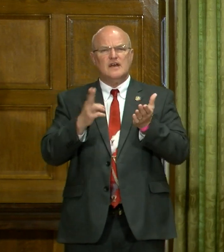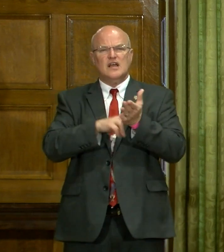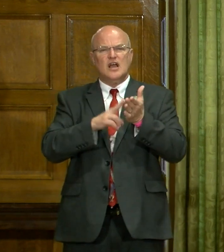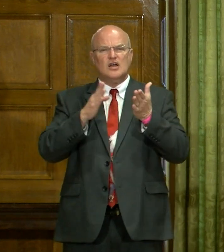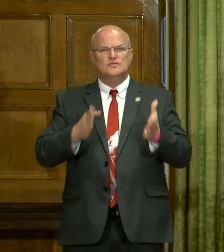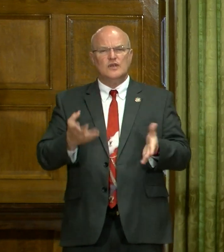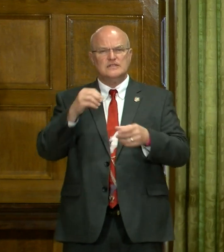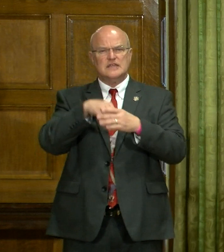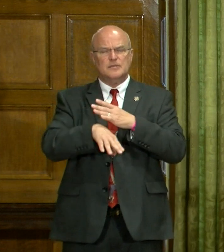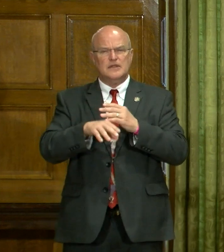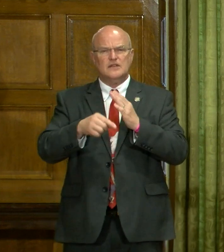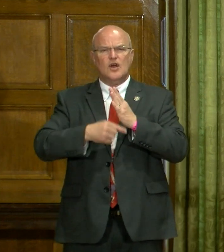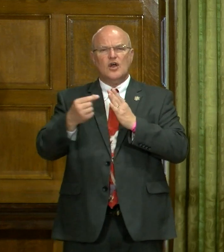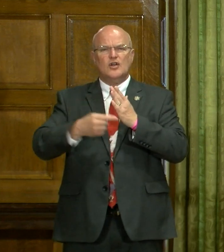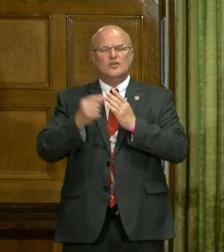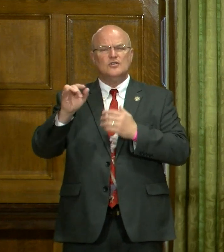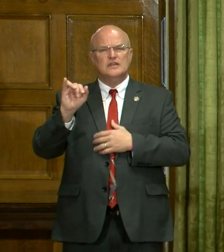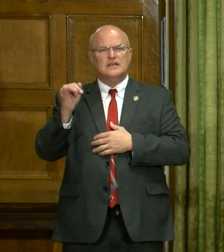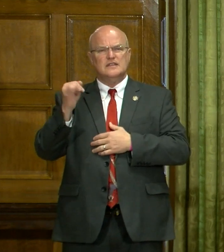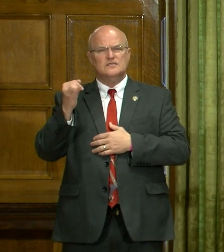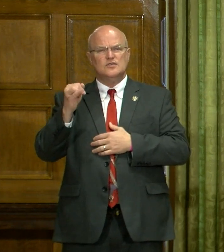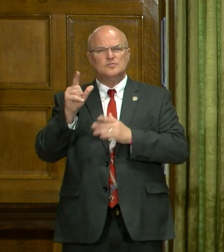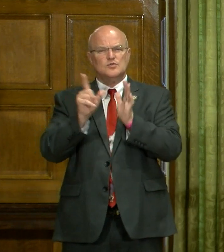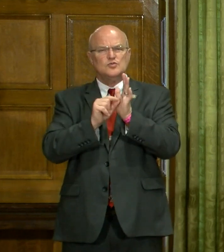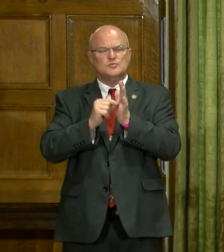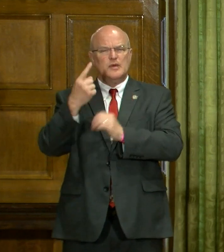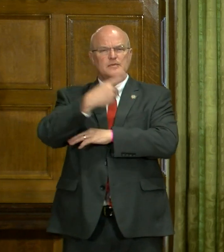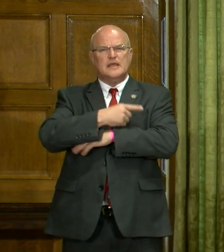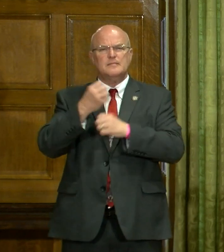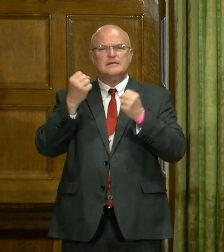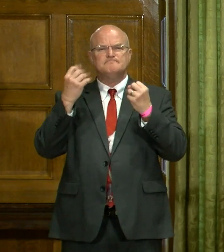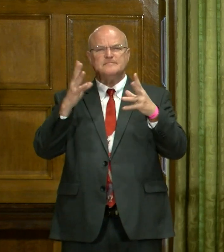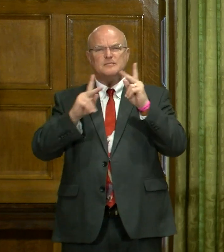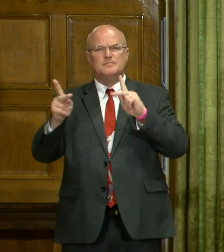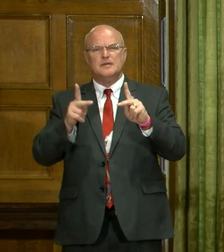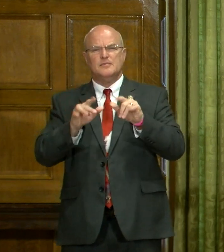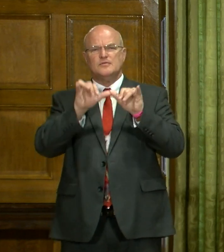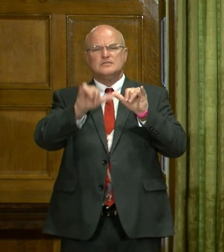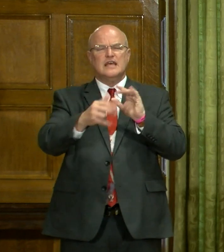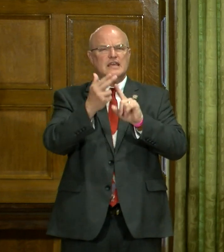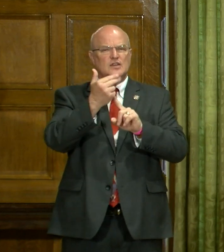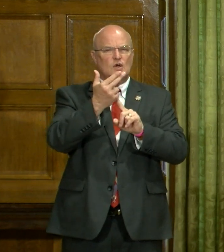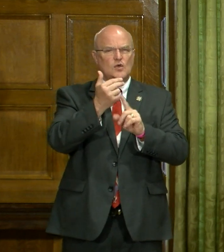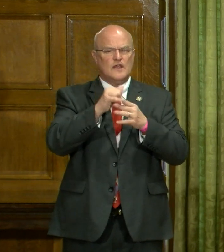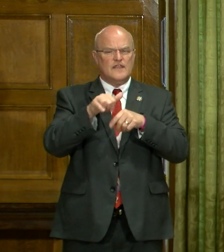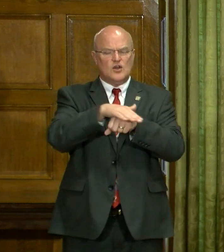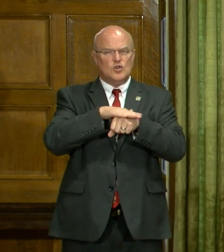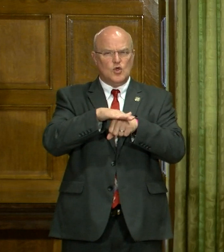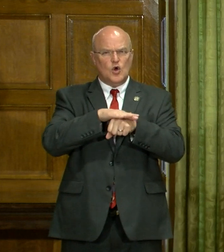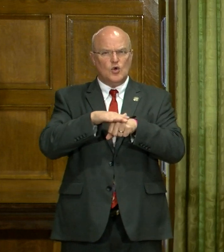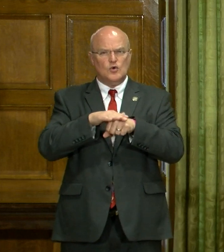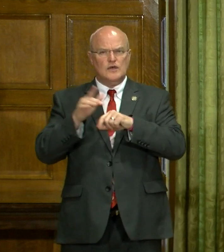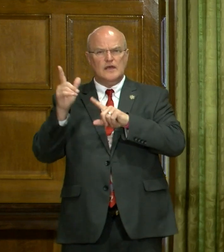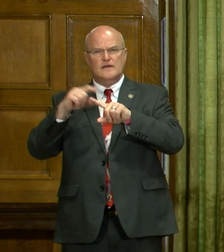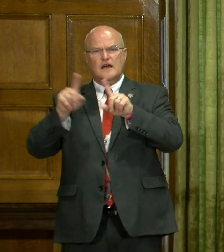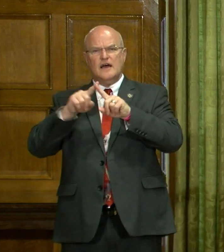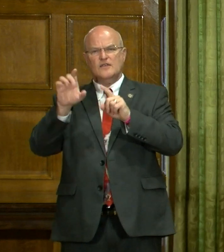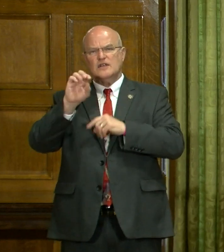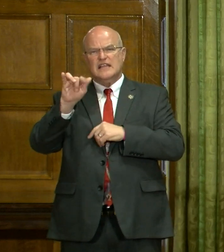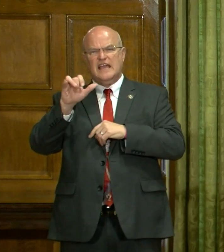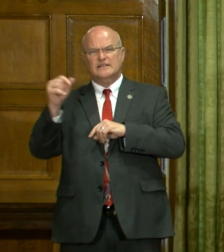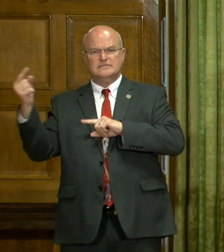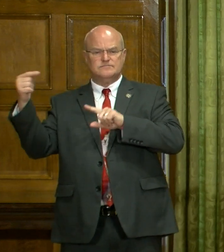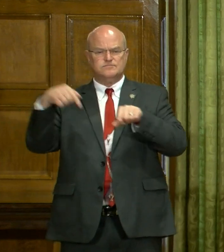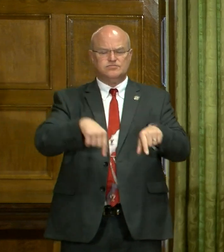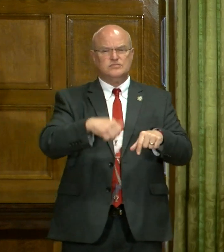come in there. There was an article in the Jonesboro Sun today about the number of contractors that are staying at hotels there locally. And they're coming from other counties,